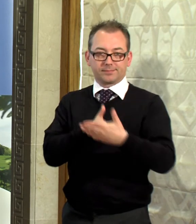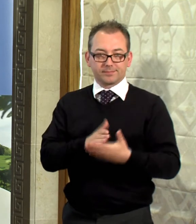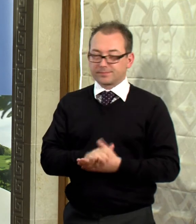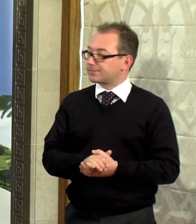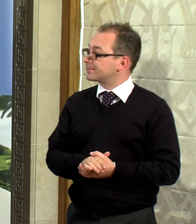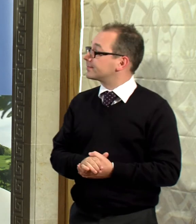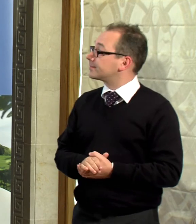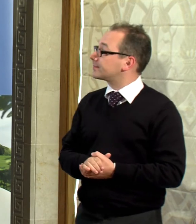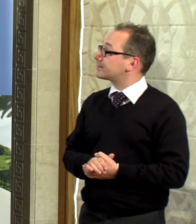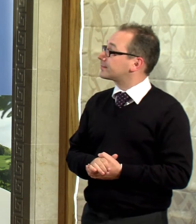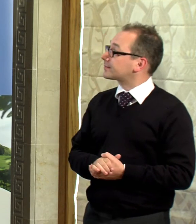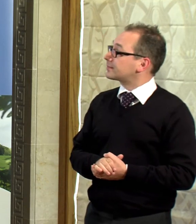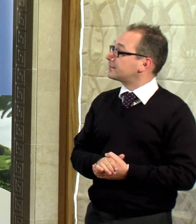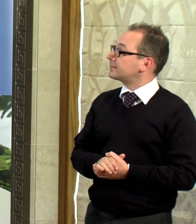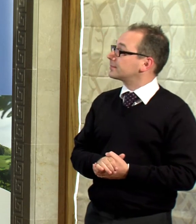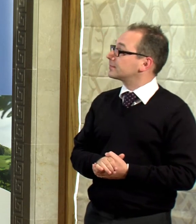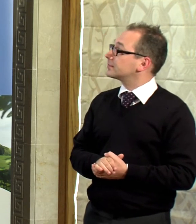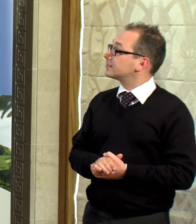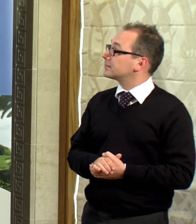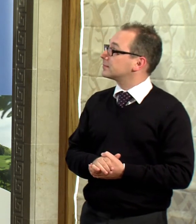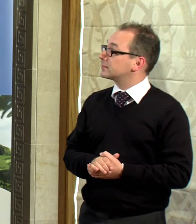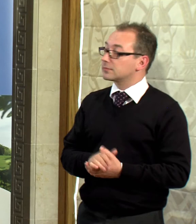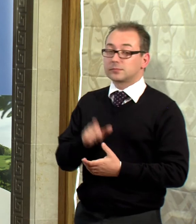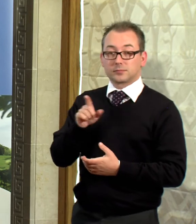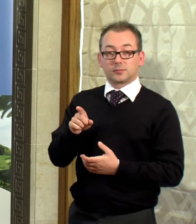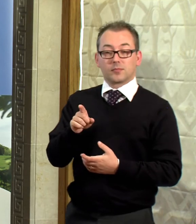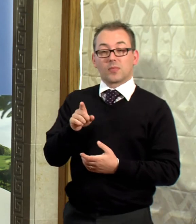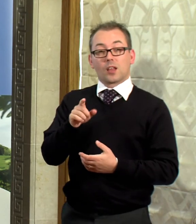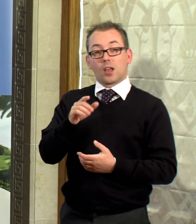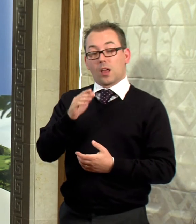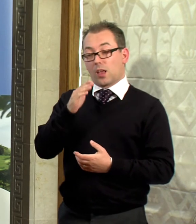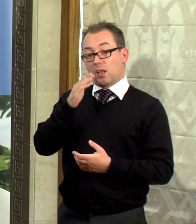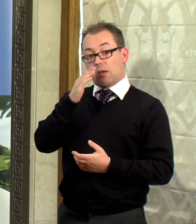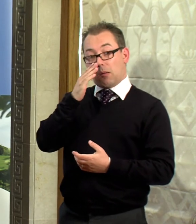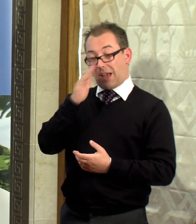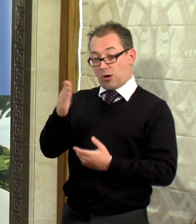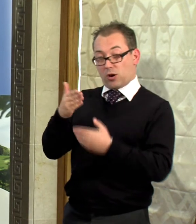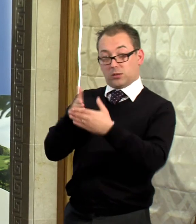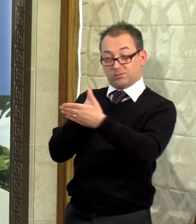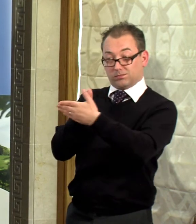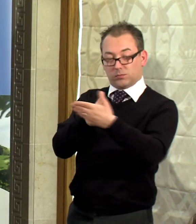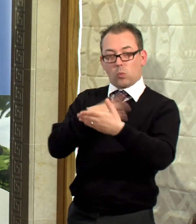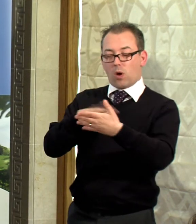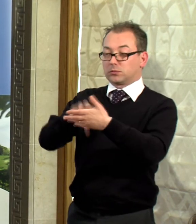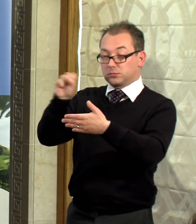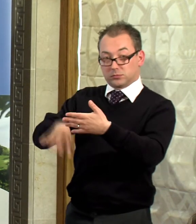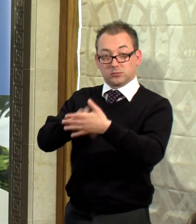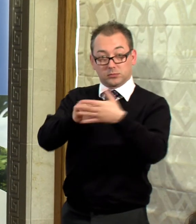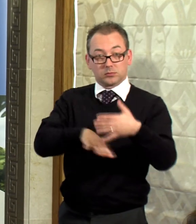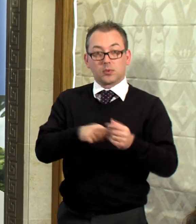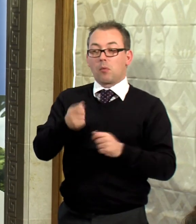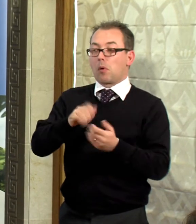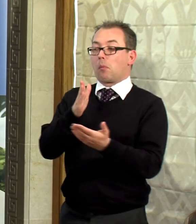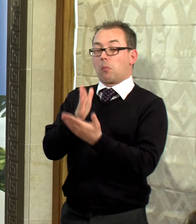The need to overcome attitudinal barriers and to bridge the gap between the limited availability of arts